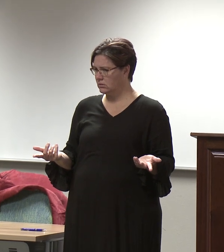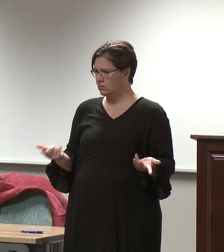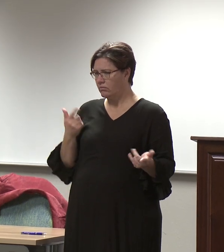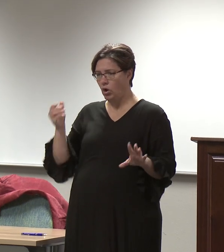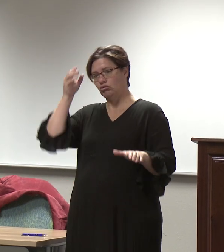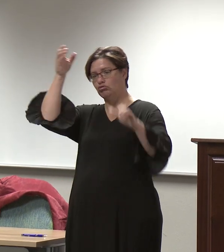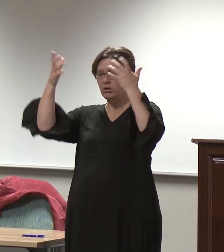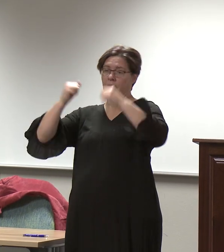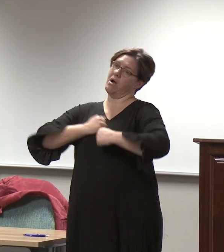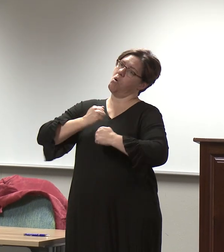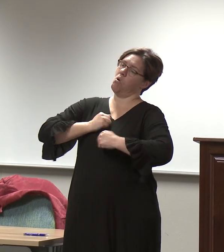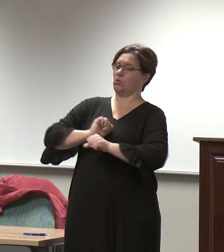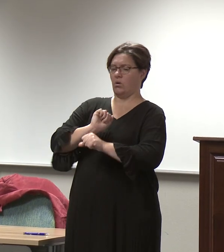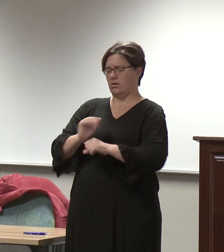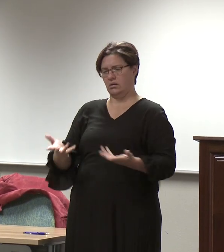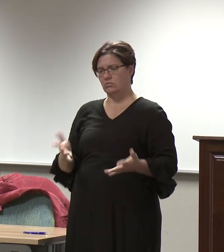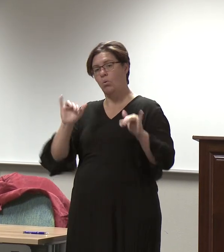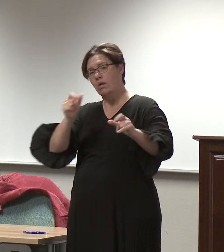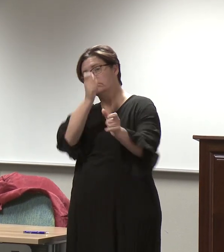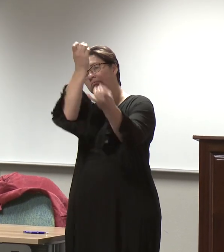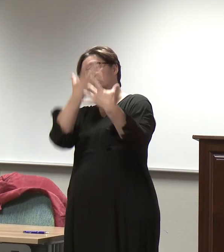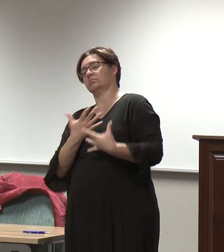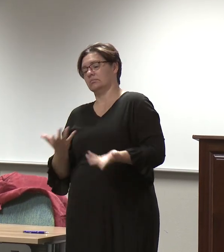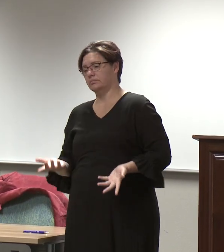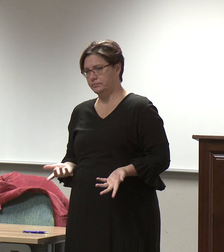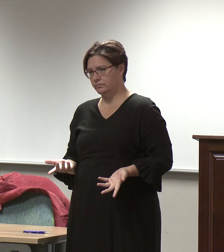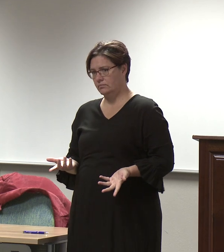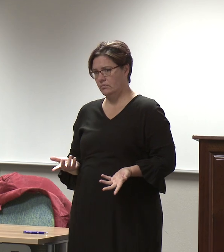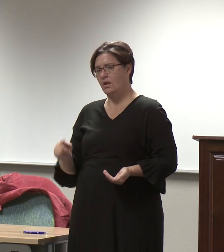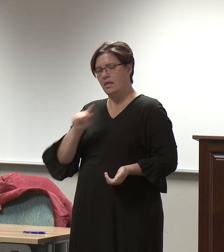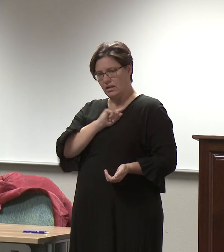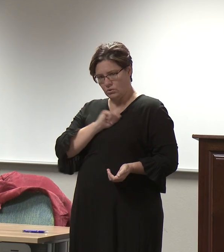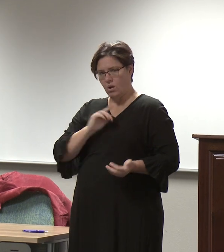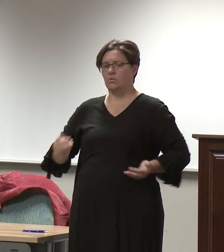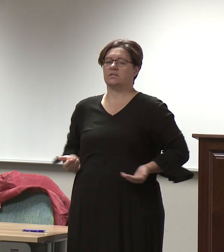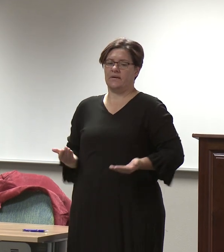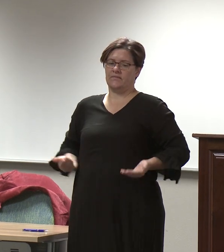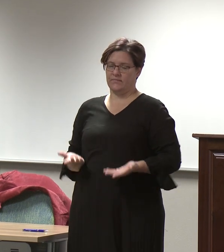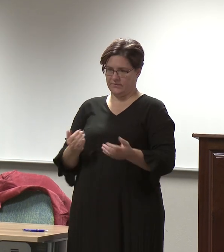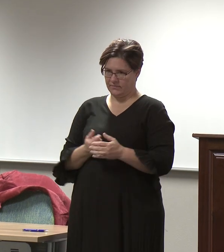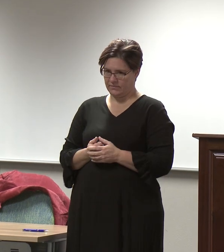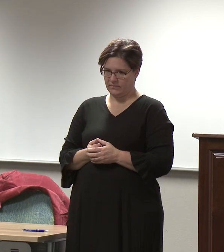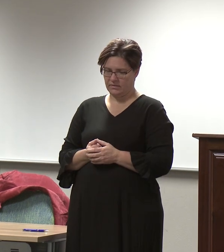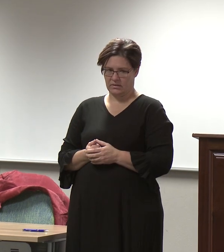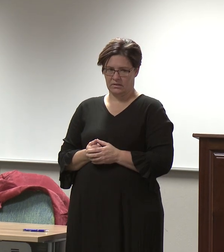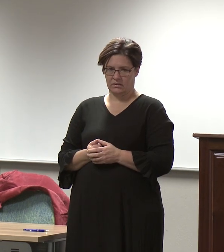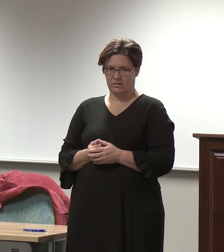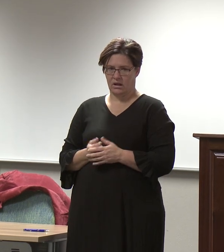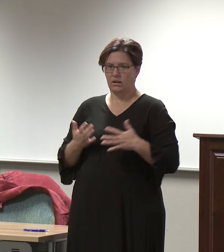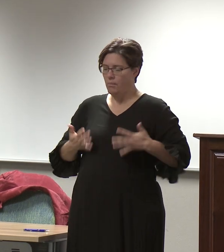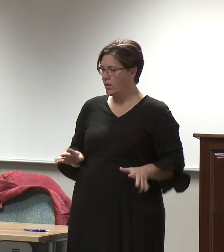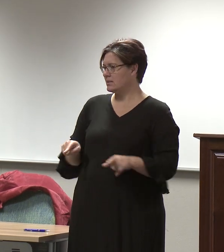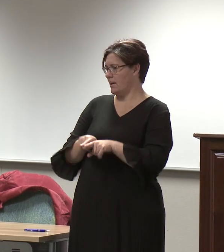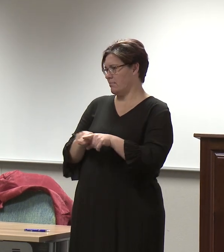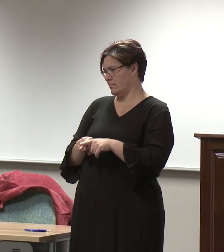not creating their own work. They are waiting for what comes. So that's why I say slavery. And the body, is, as I will explain,